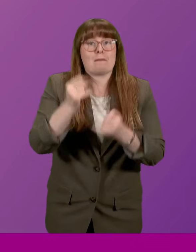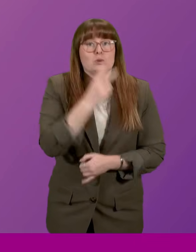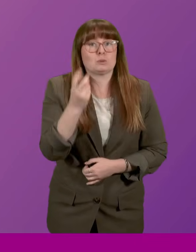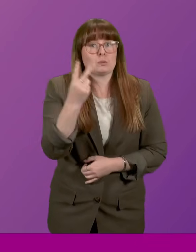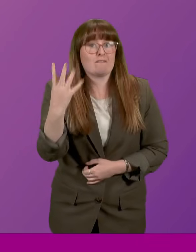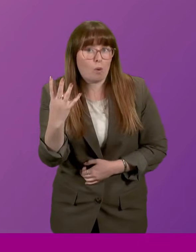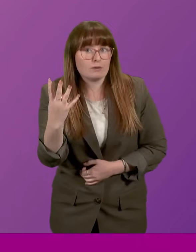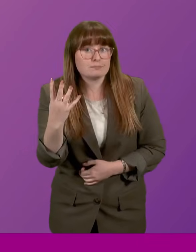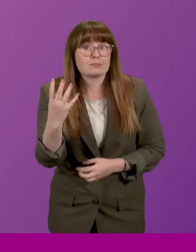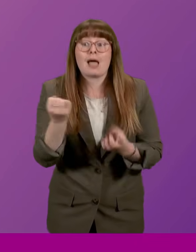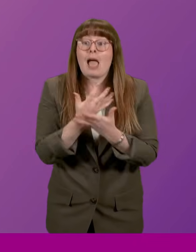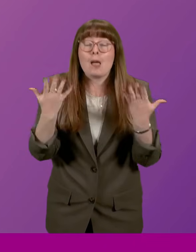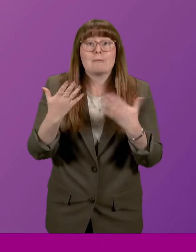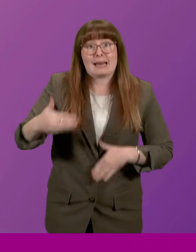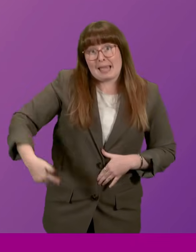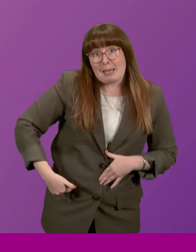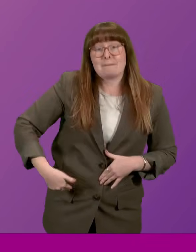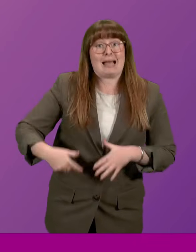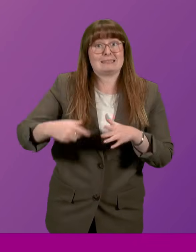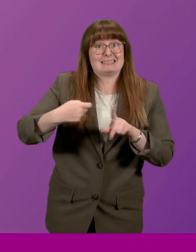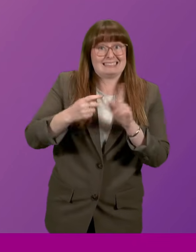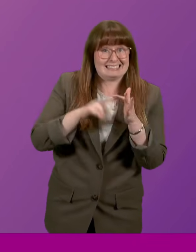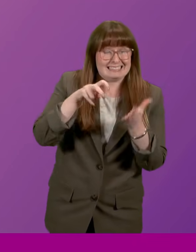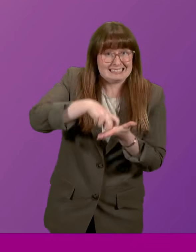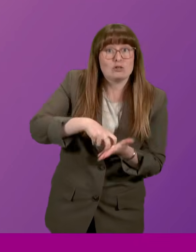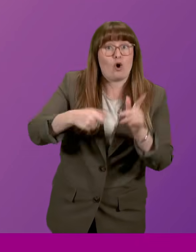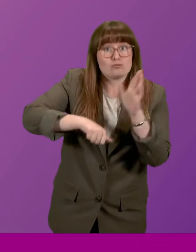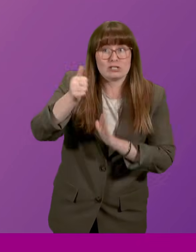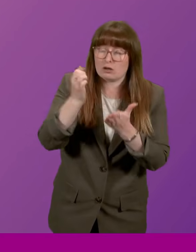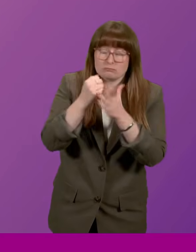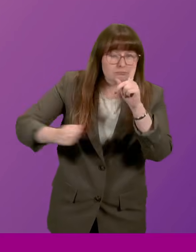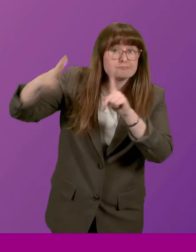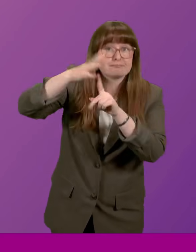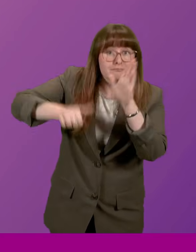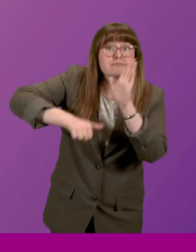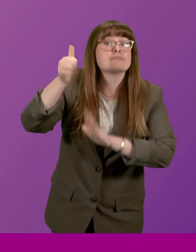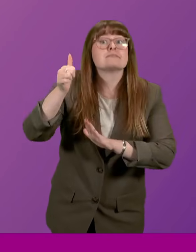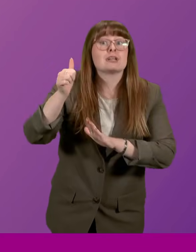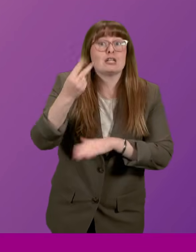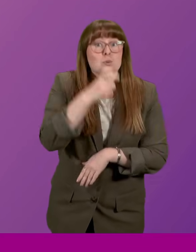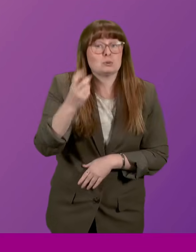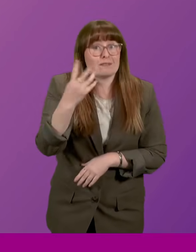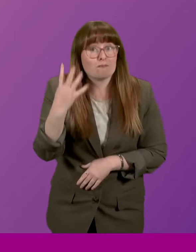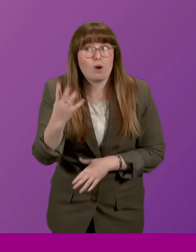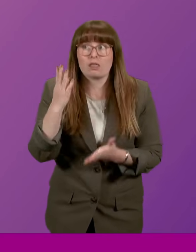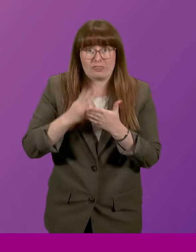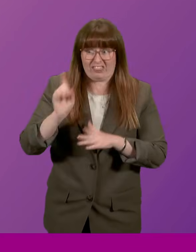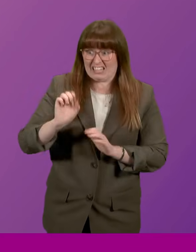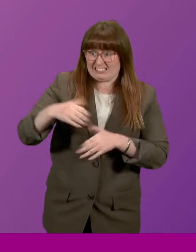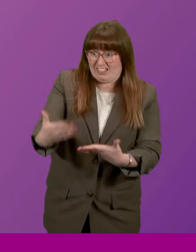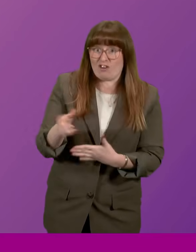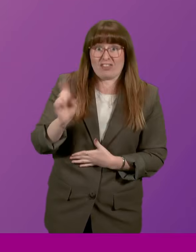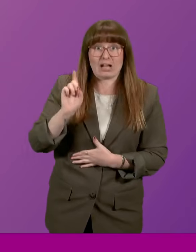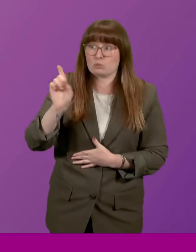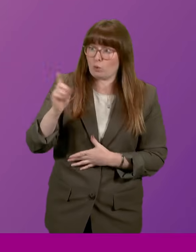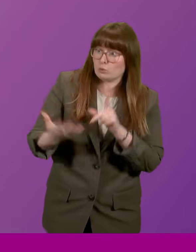2024. The number of hip and knee operations reached an all-time high in 2024. That is delivery, and that's what people get from an